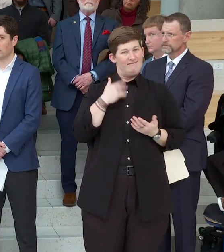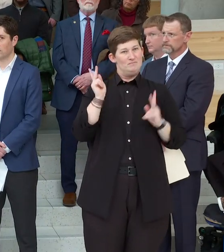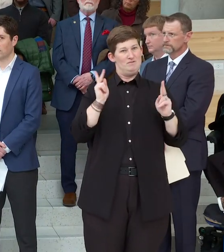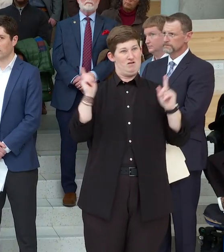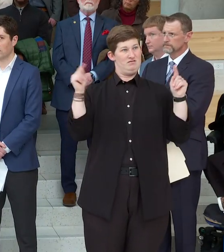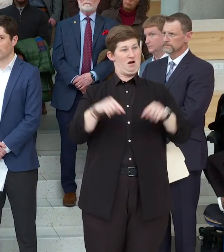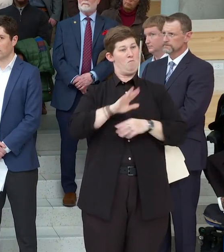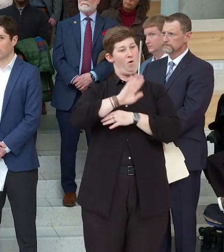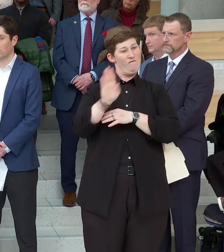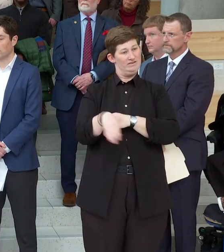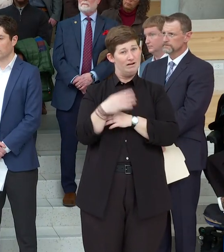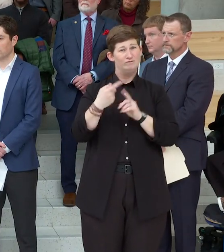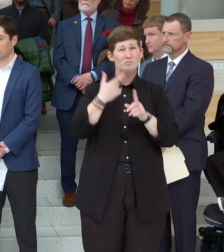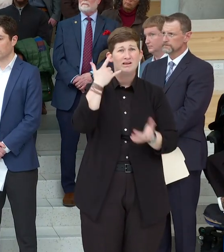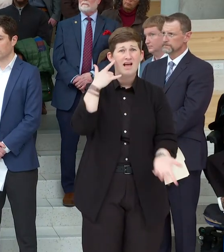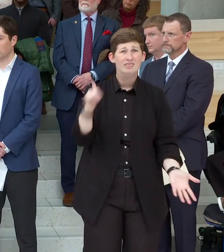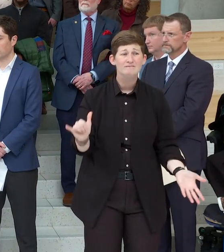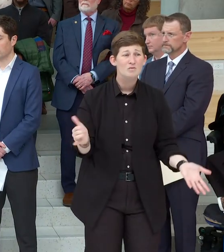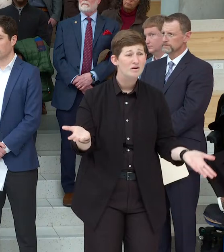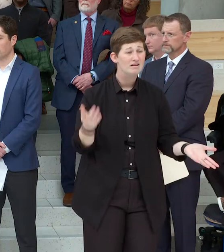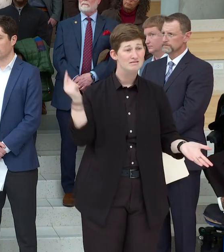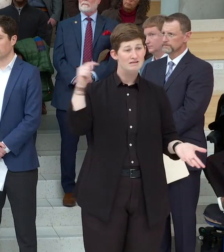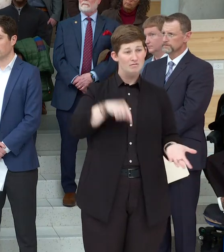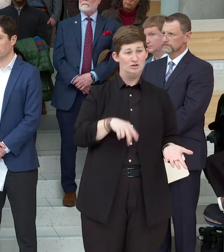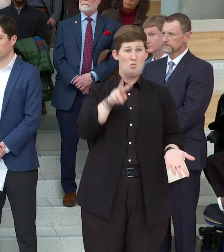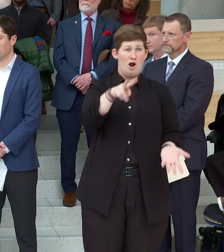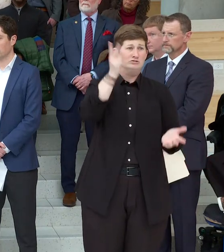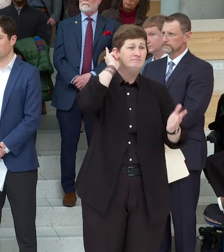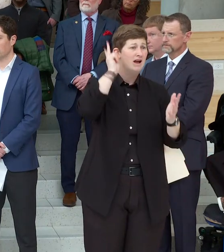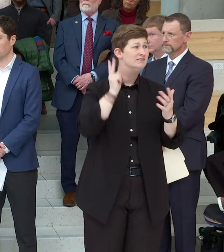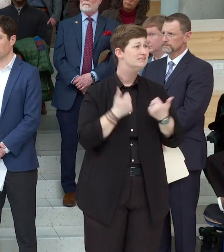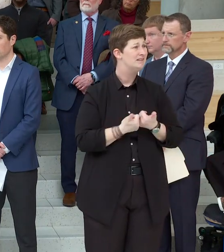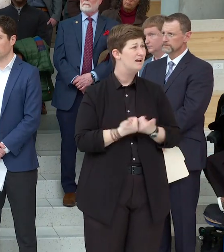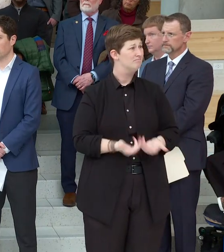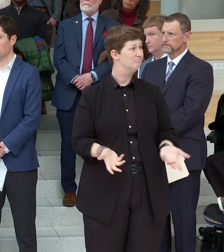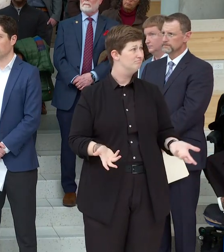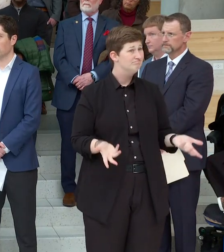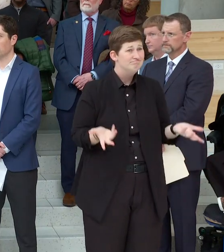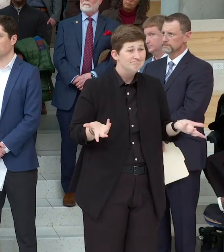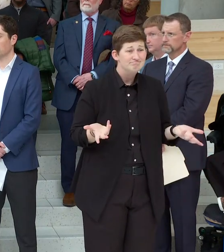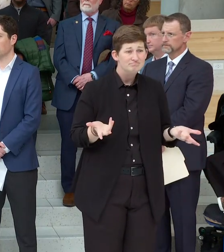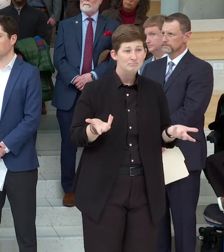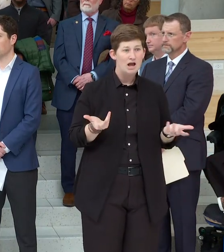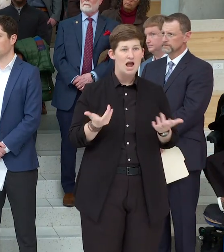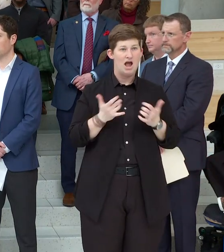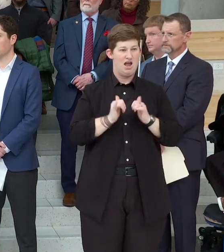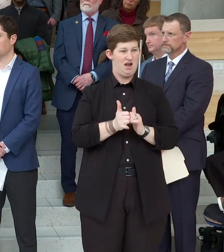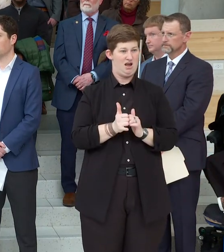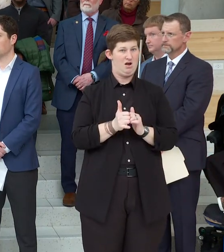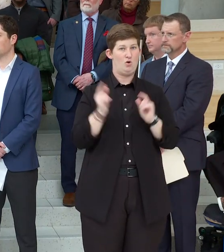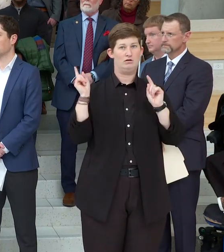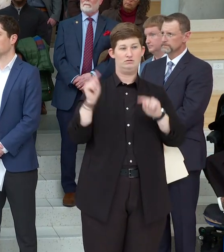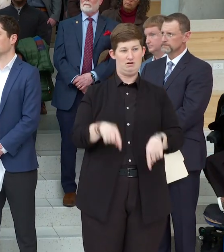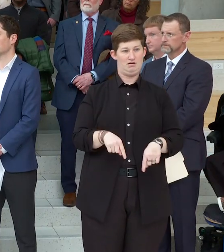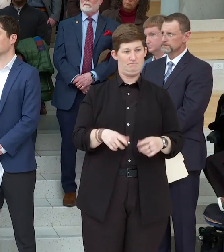Barbara, California, to come and watch their beloved Vikings. How do they get down here? They take Uber and Lyft. So I ask